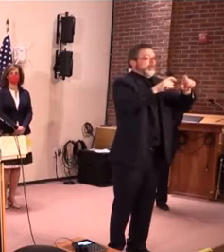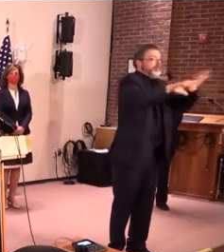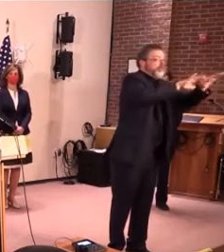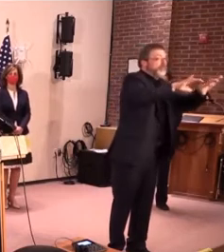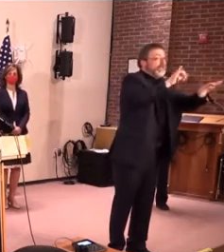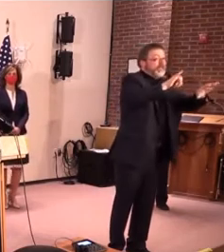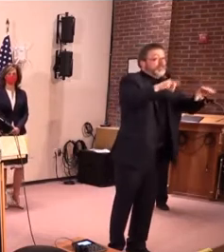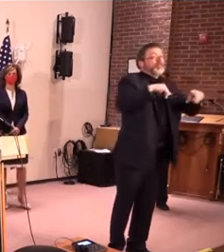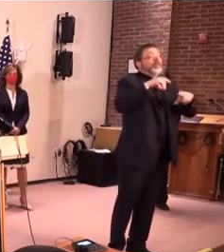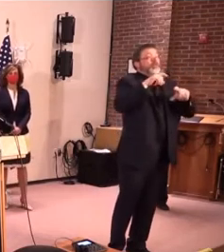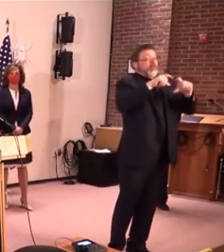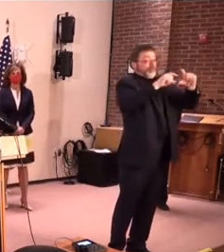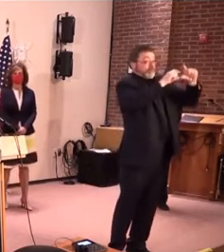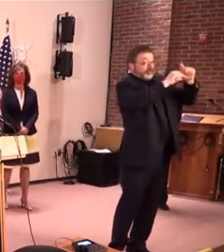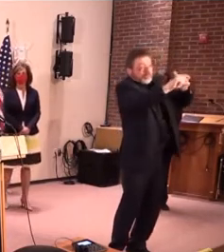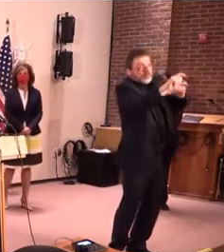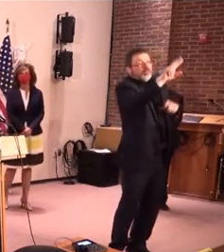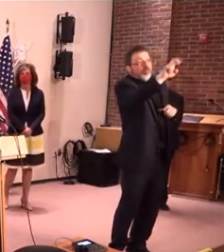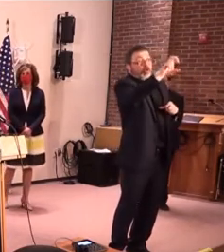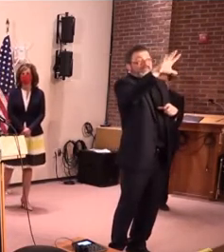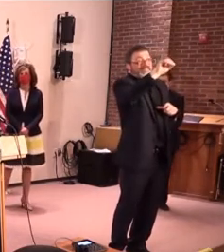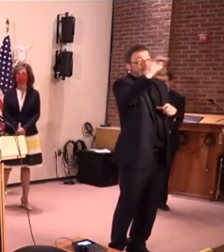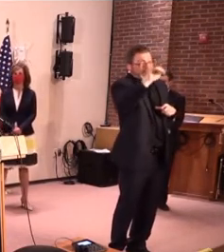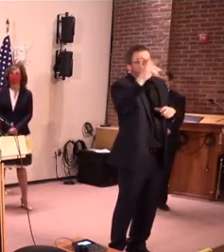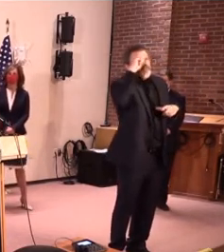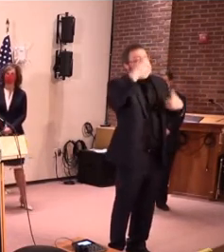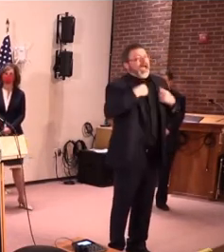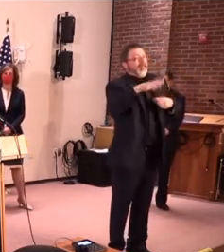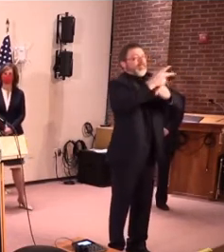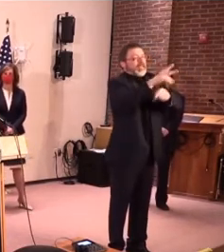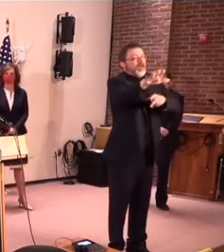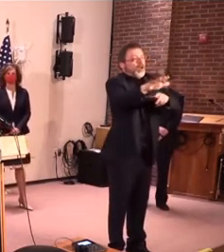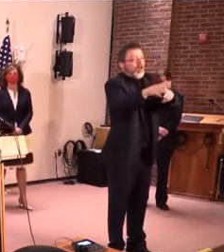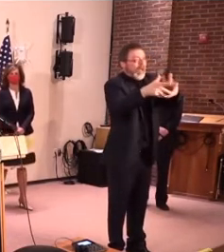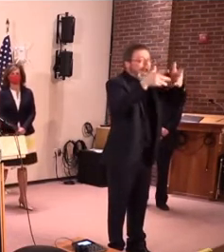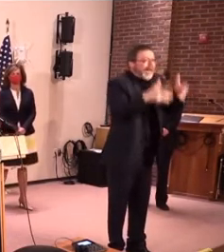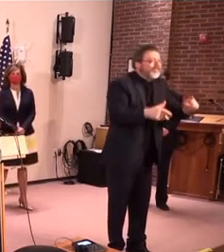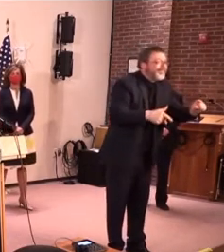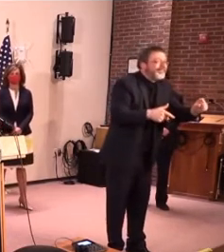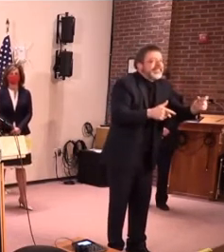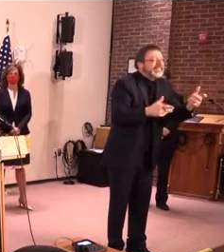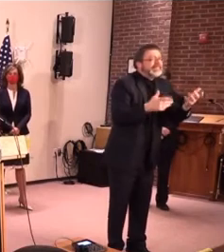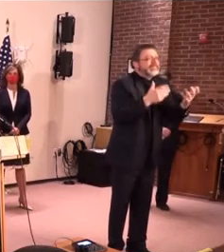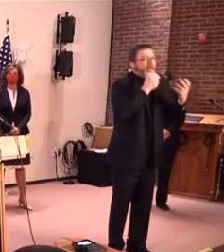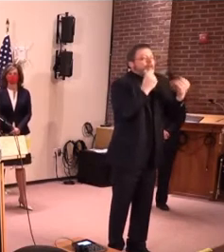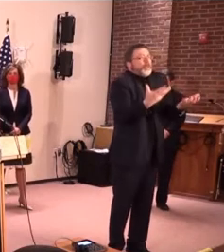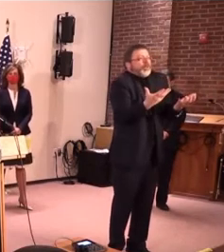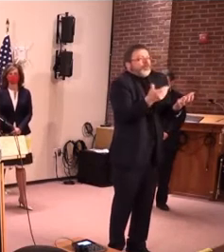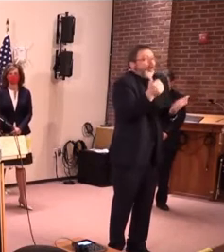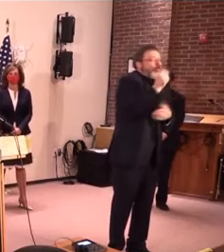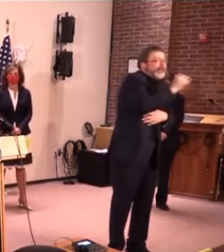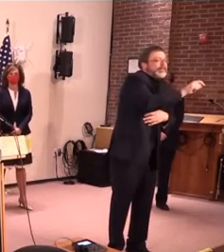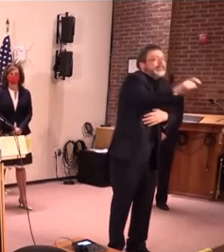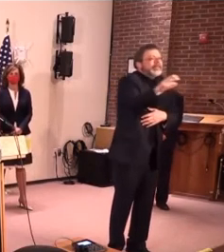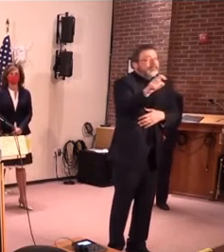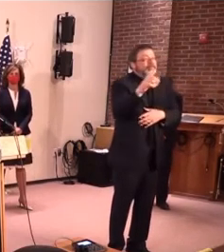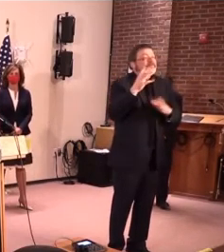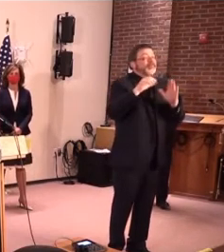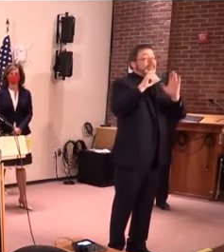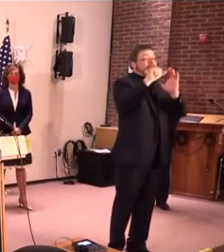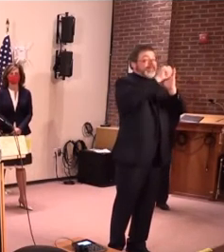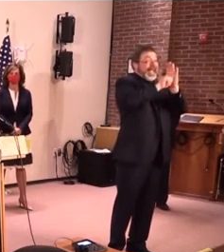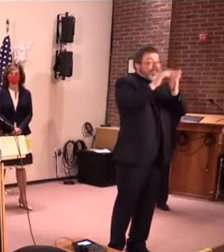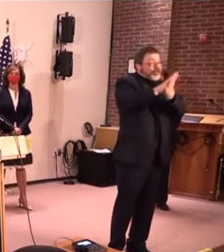system. It doesn't leave a lot of money in terms of all the other needs we have, whether it's the state college system, the